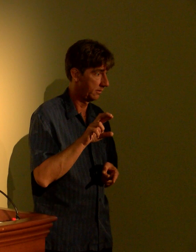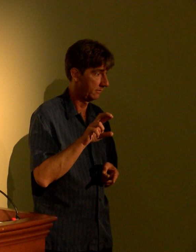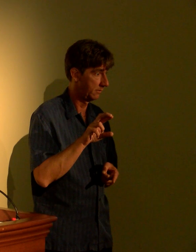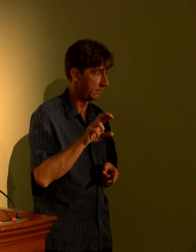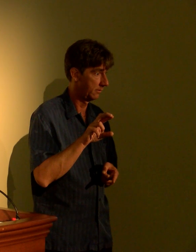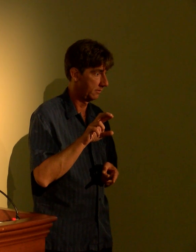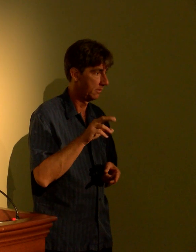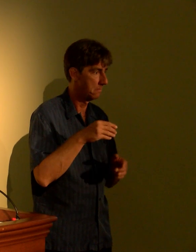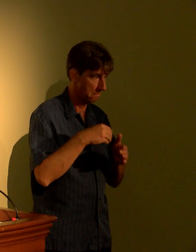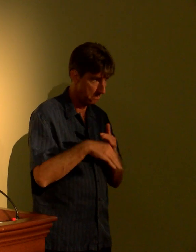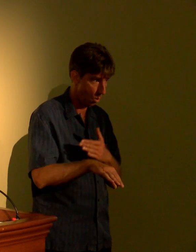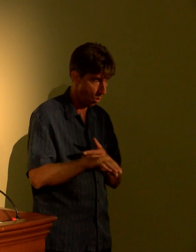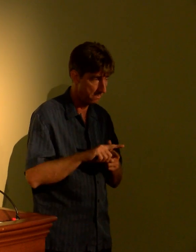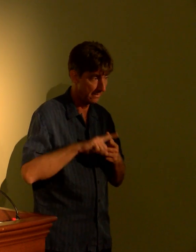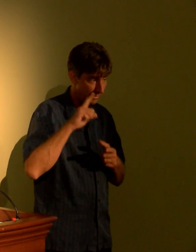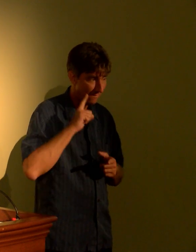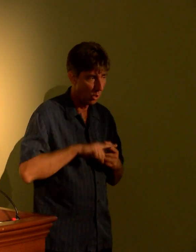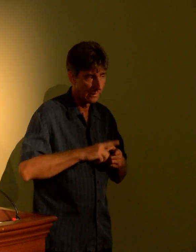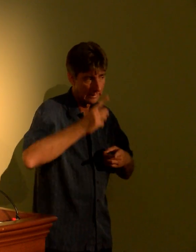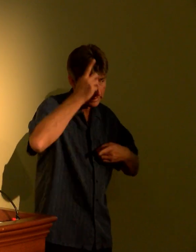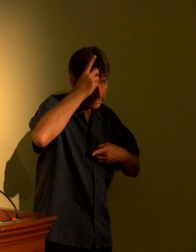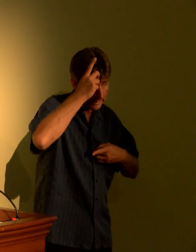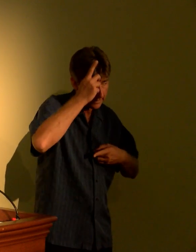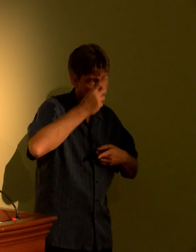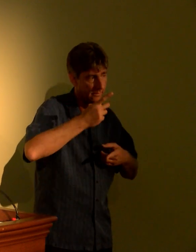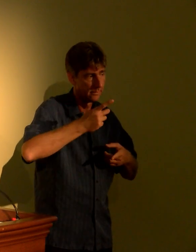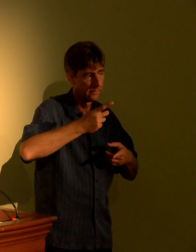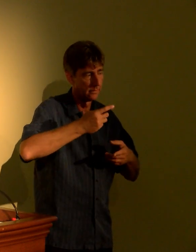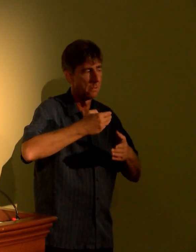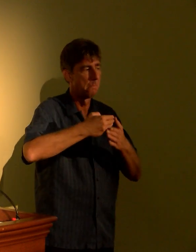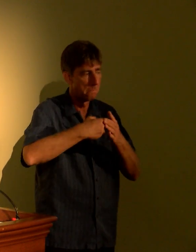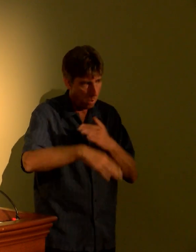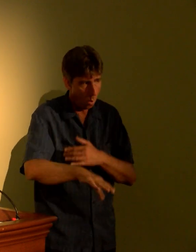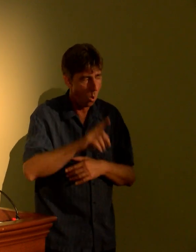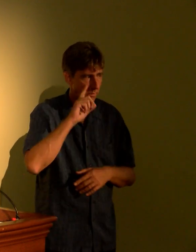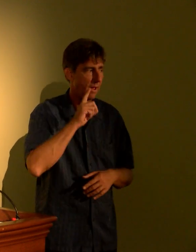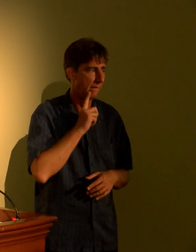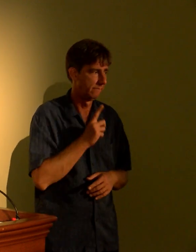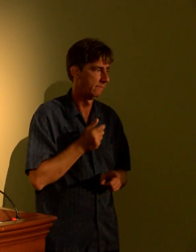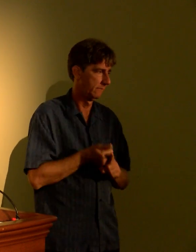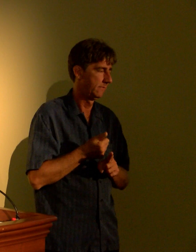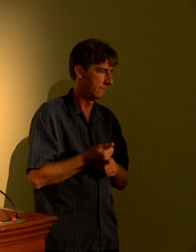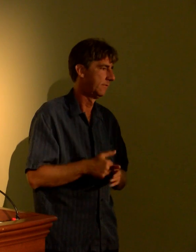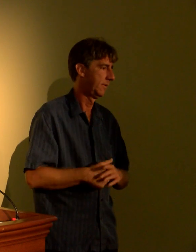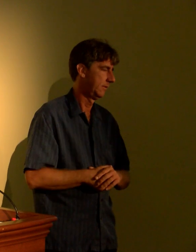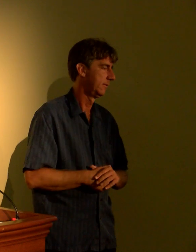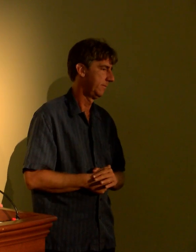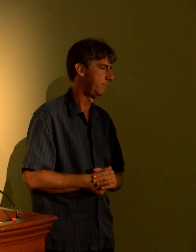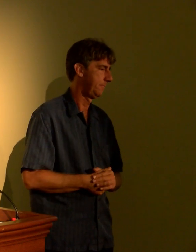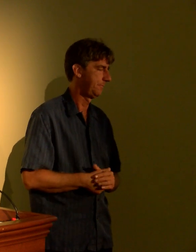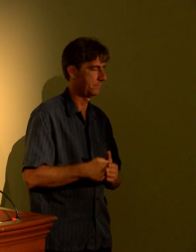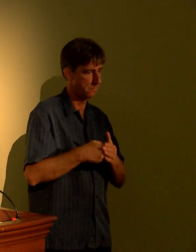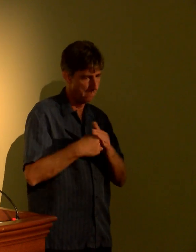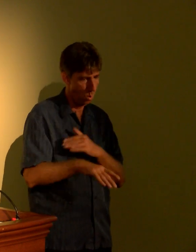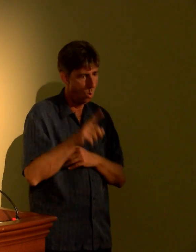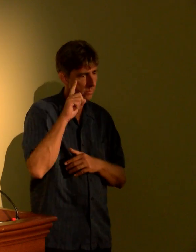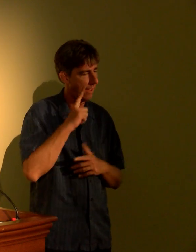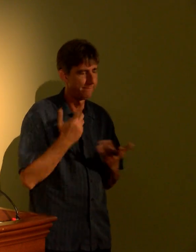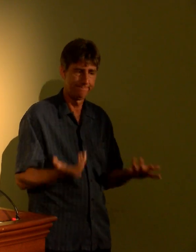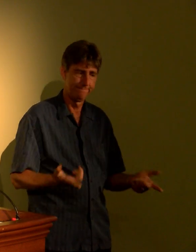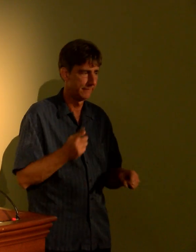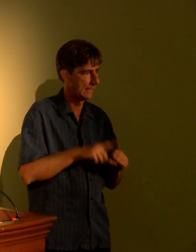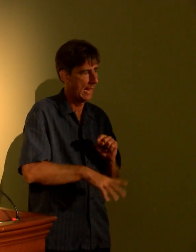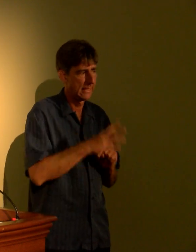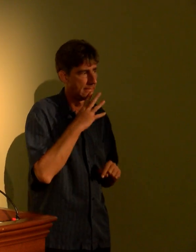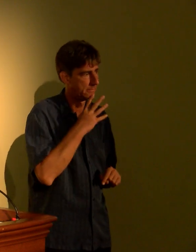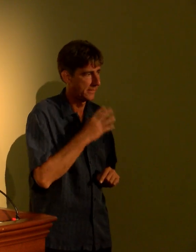born deaf or deaf by disease? He was born deaf, according to his own newspaper ads. Born deaf and unable to speak,